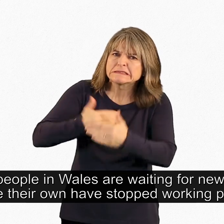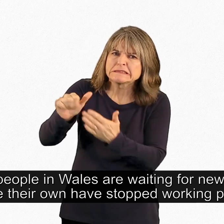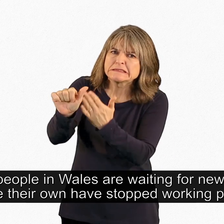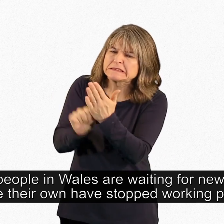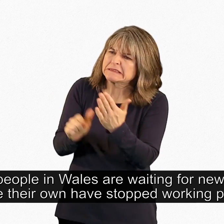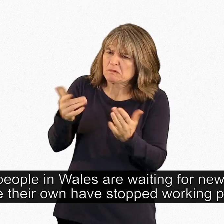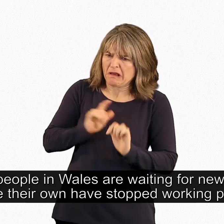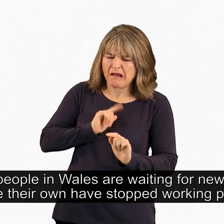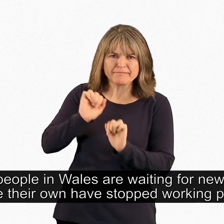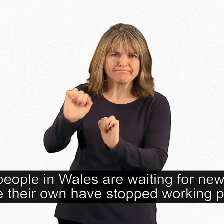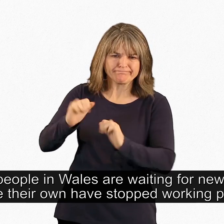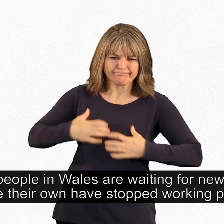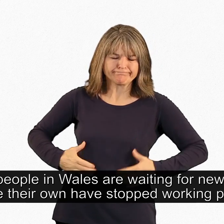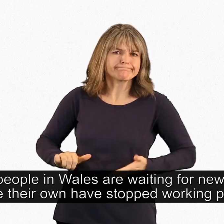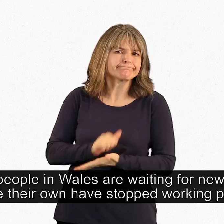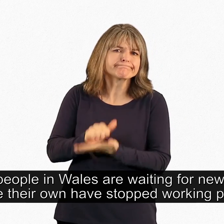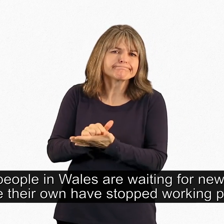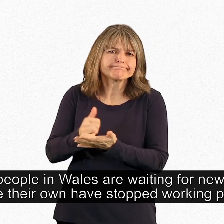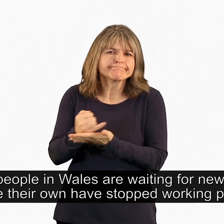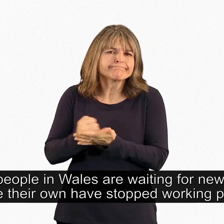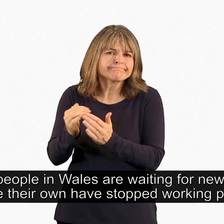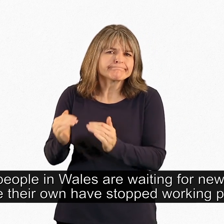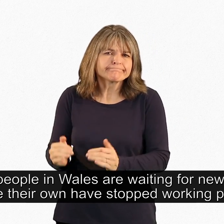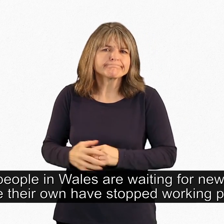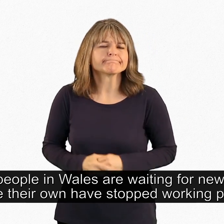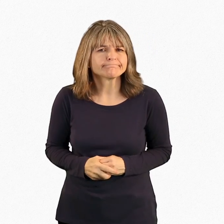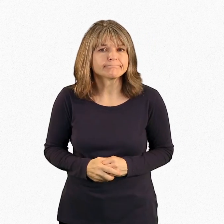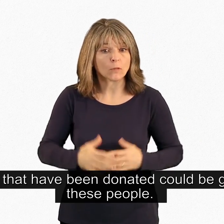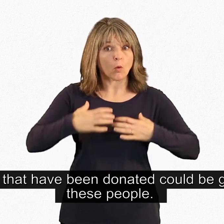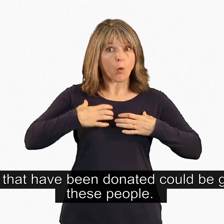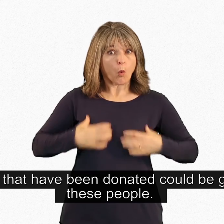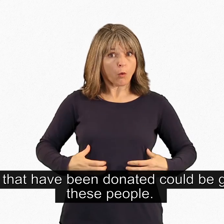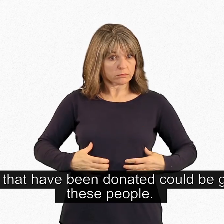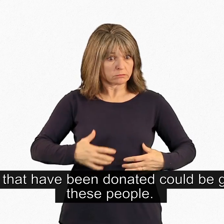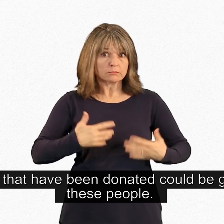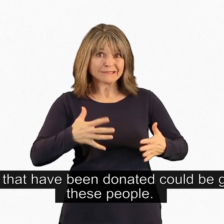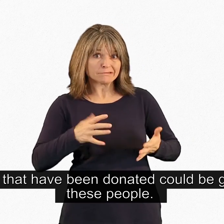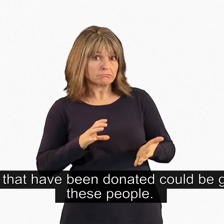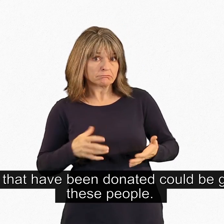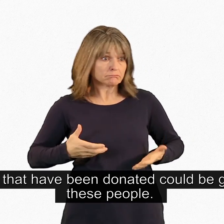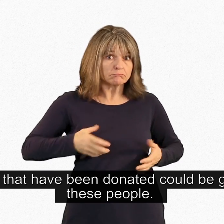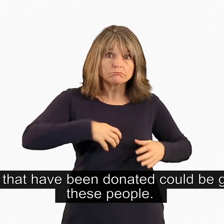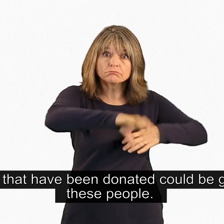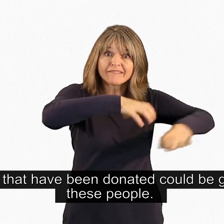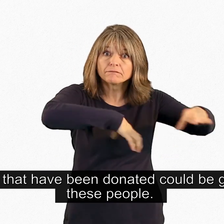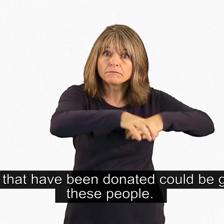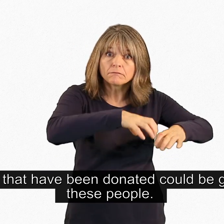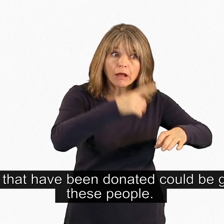new organs because their own have stopped working properly. Organs that have been donated could be given to these